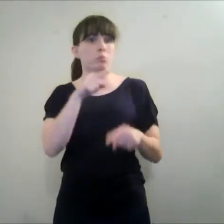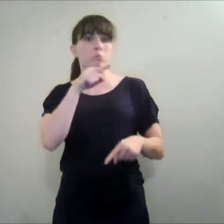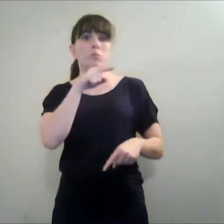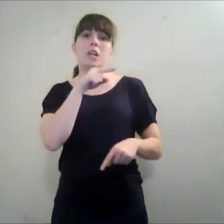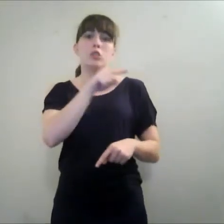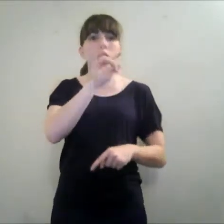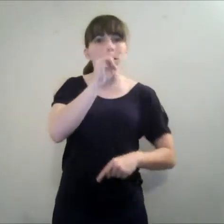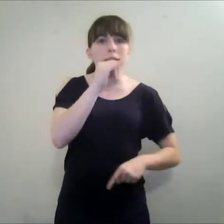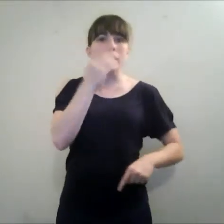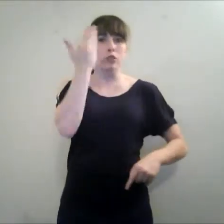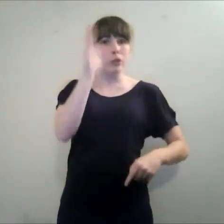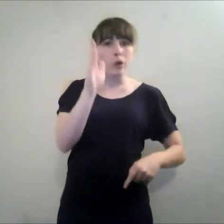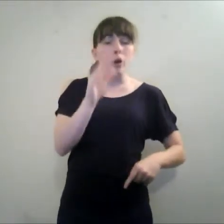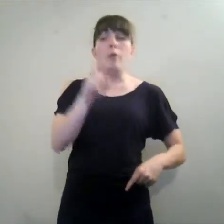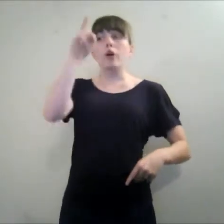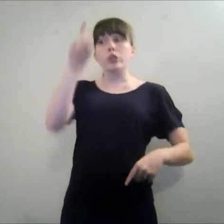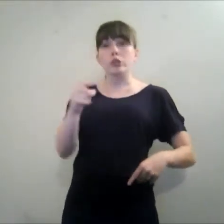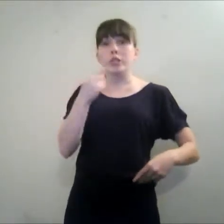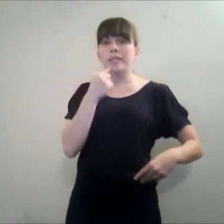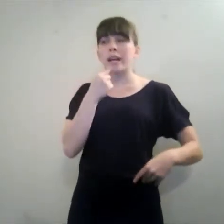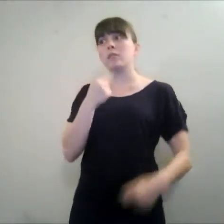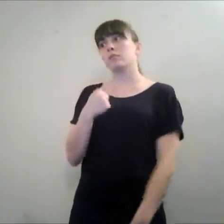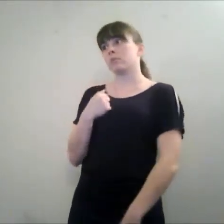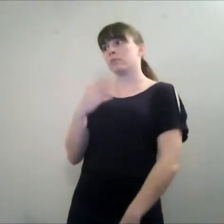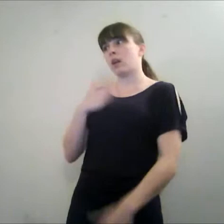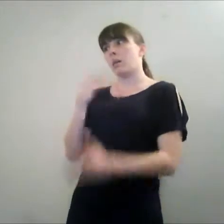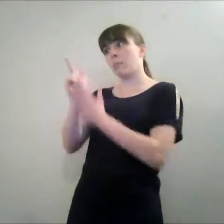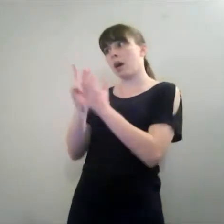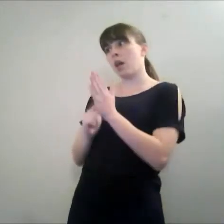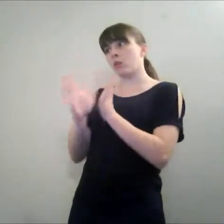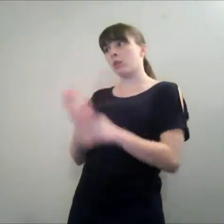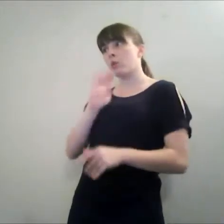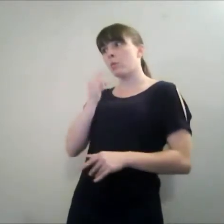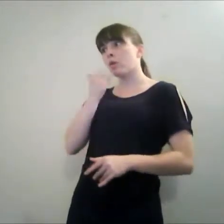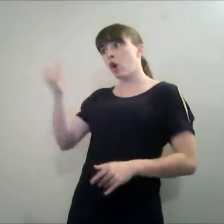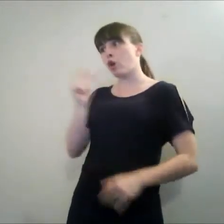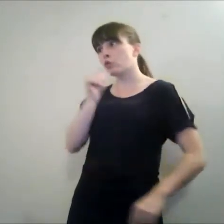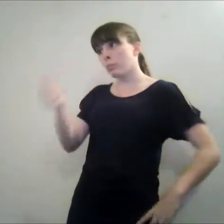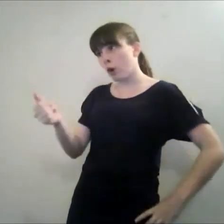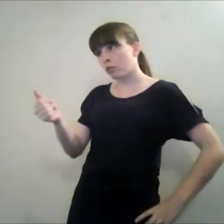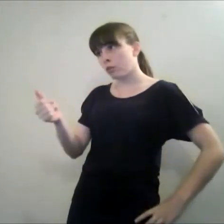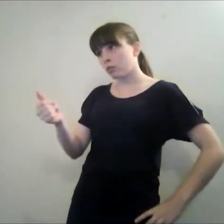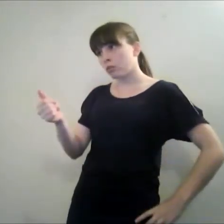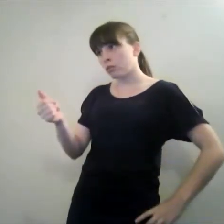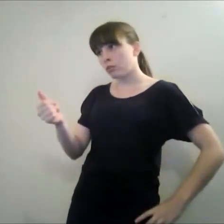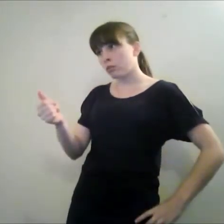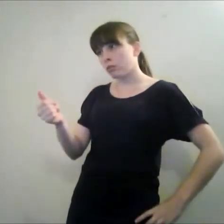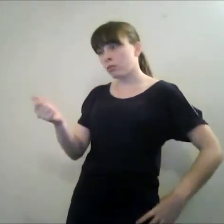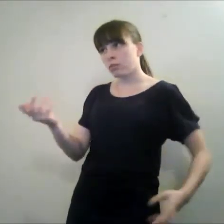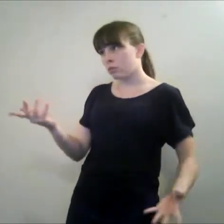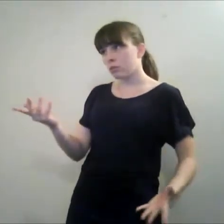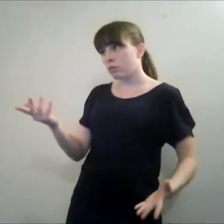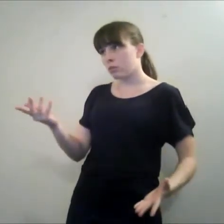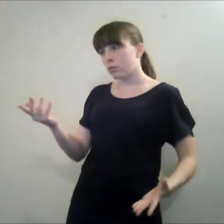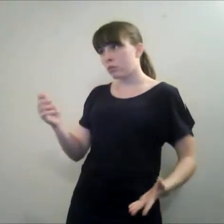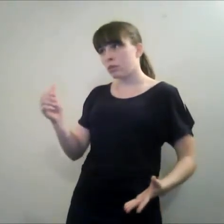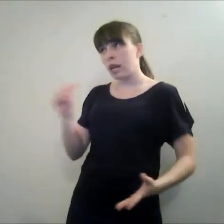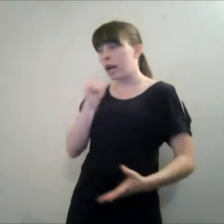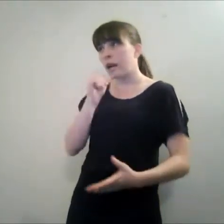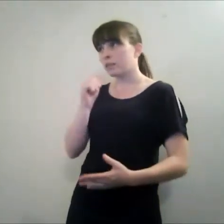you first thing in the morning. It's an outrageous imposition of my Fourth Amendment right to privacy, and you're going to be sued for all the money you've got. That's what she should have said. But she's a